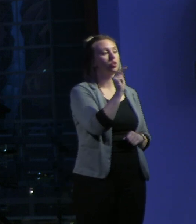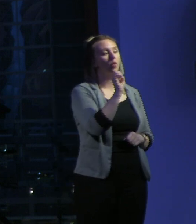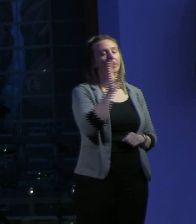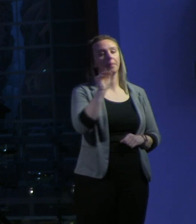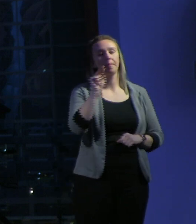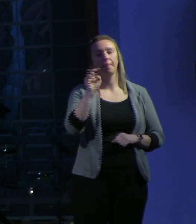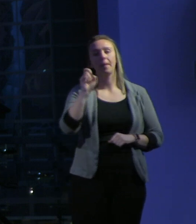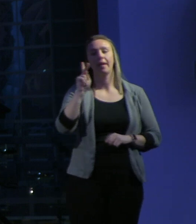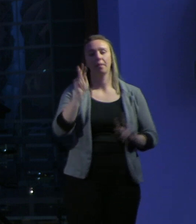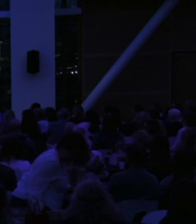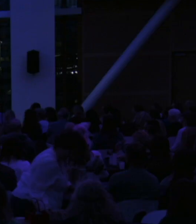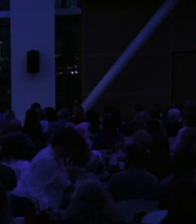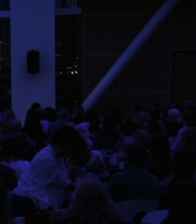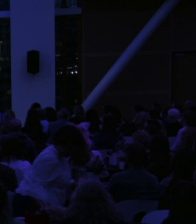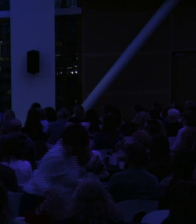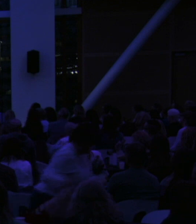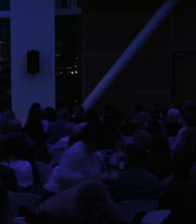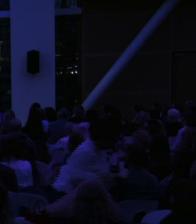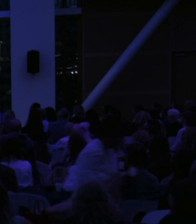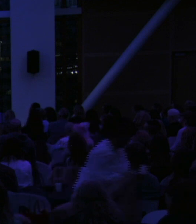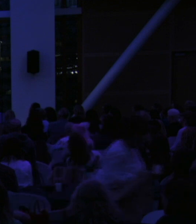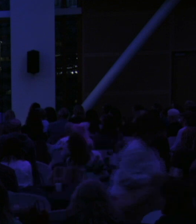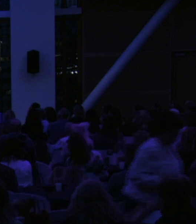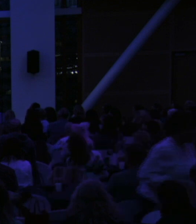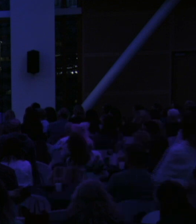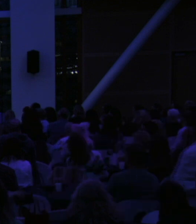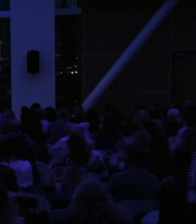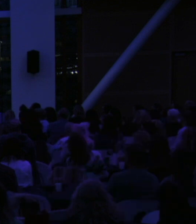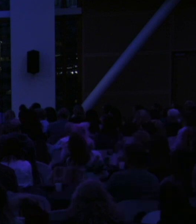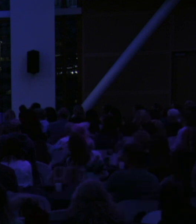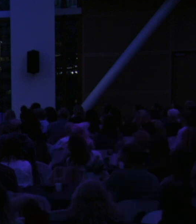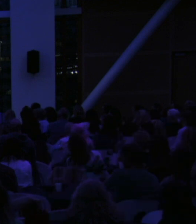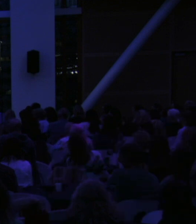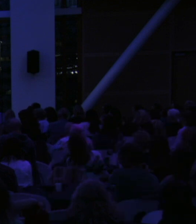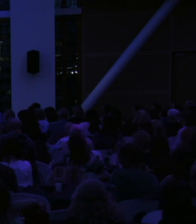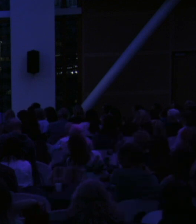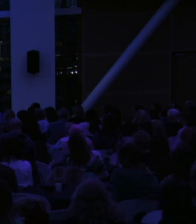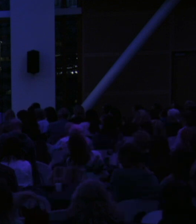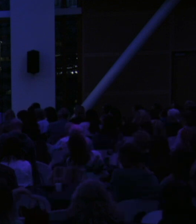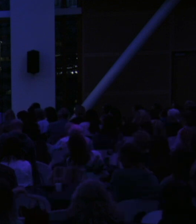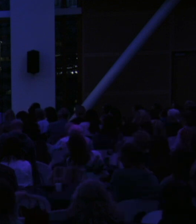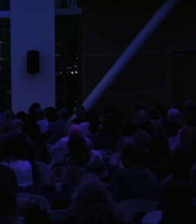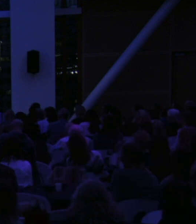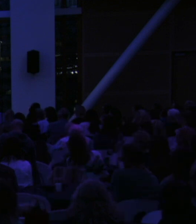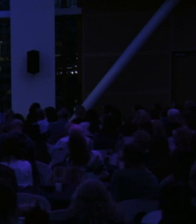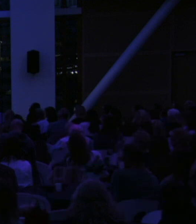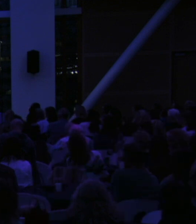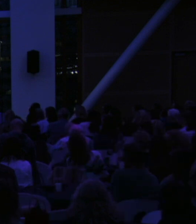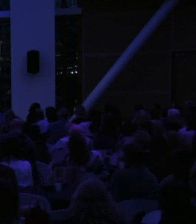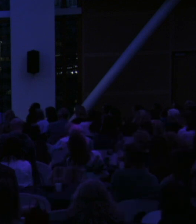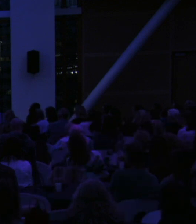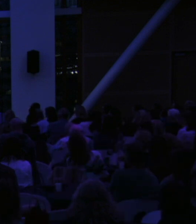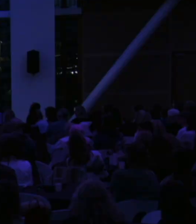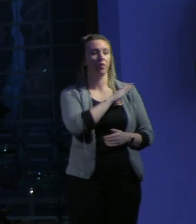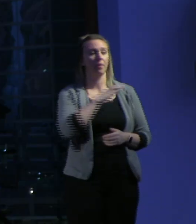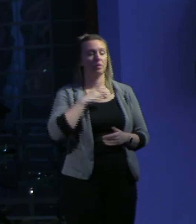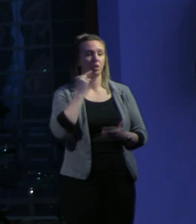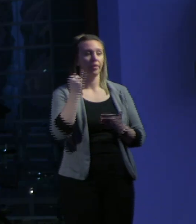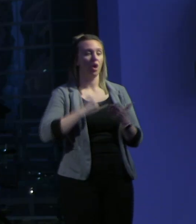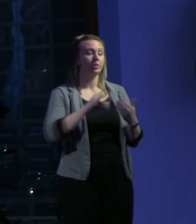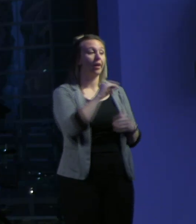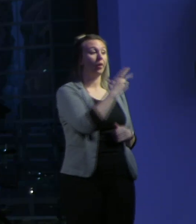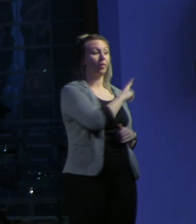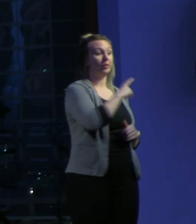you, yes. Story Night is supported by public funding for the arts through the Idaho Commission on the Arts, the Idaho Legislature, and the